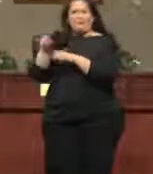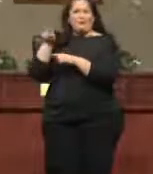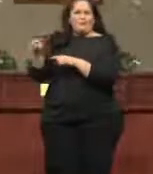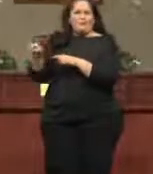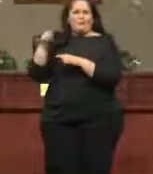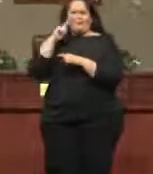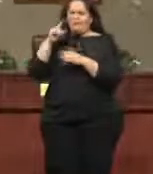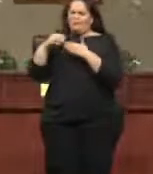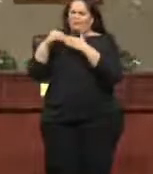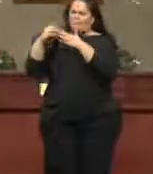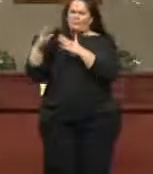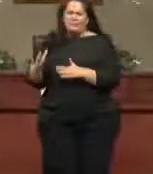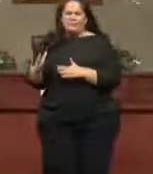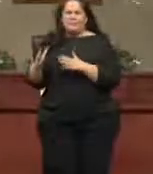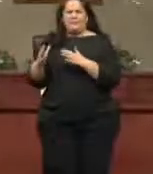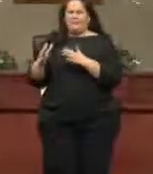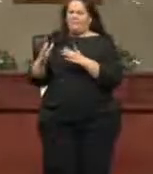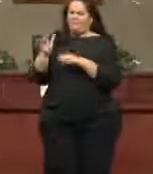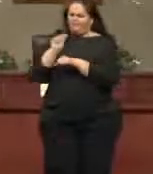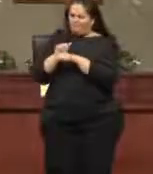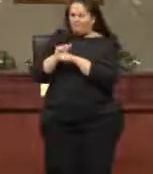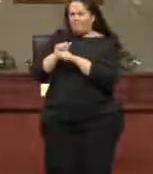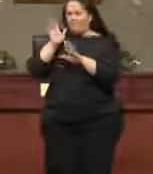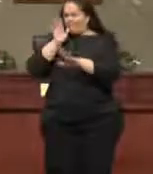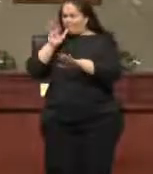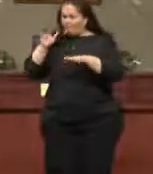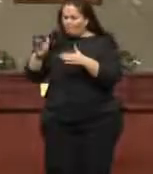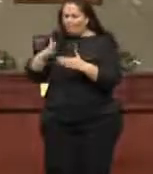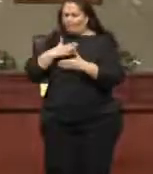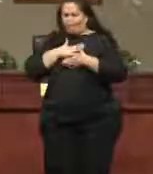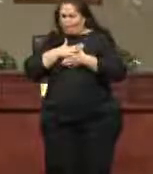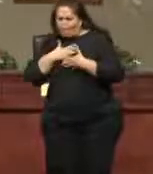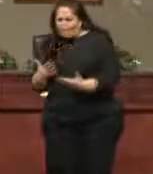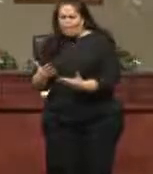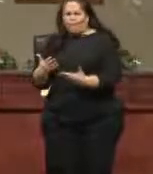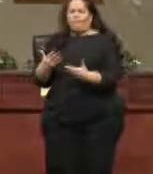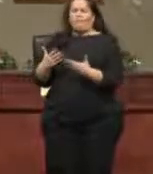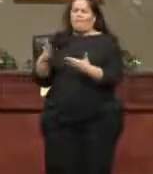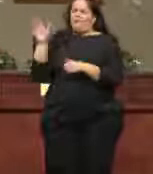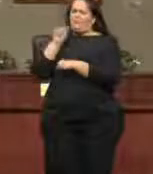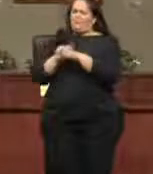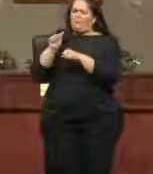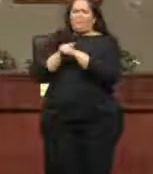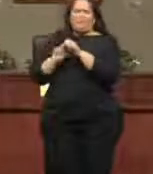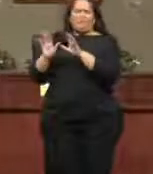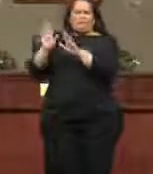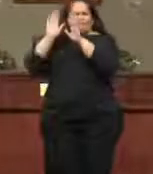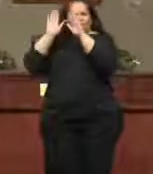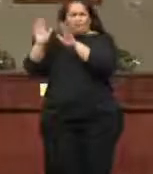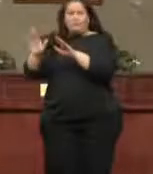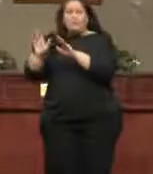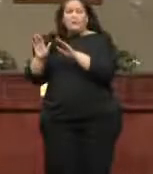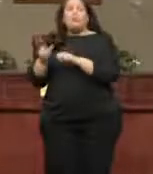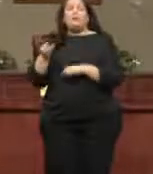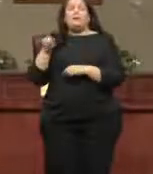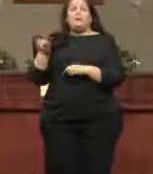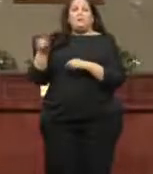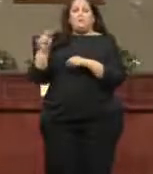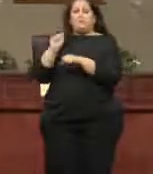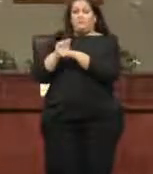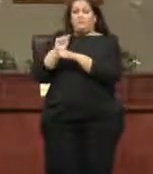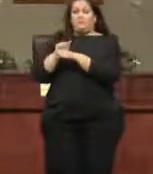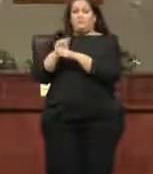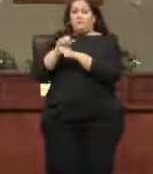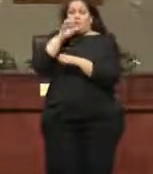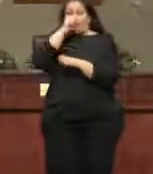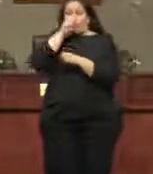selfless acts of dedication, attention to details, and for her outstanding work ethic. She has been employed with Orange